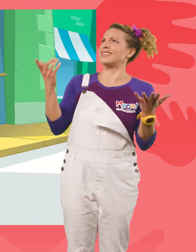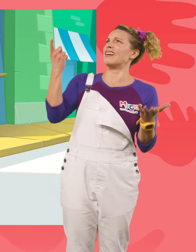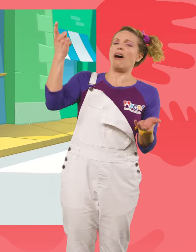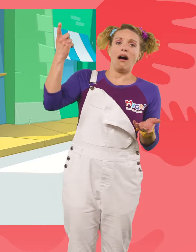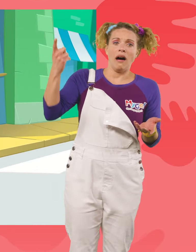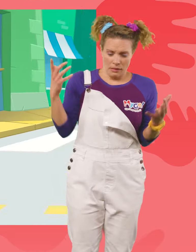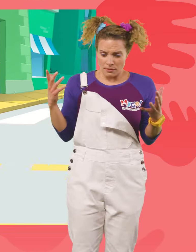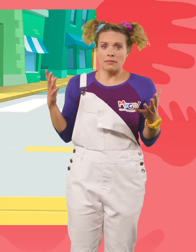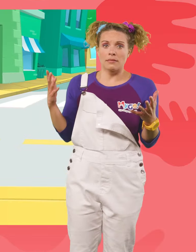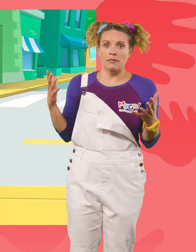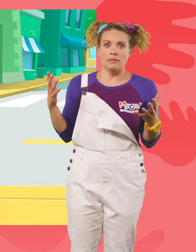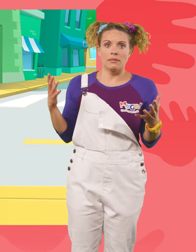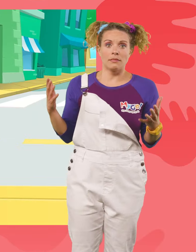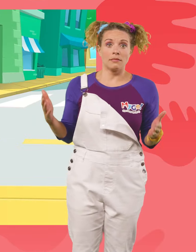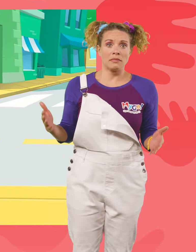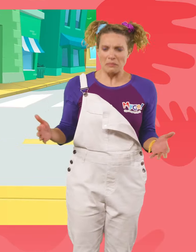What is...